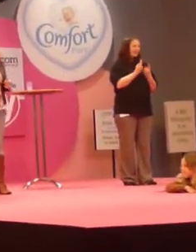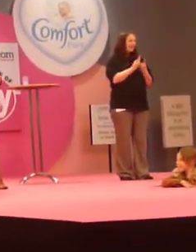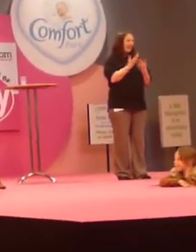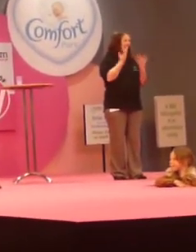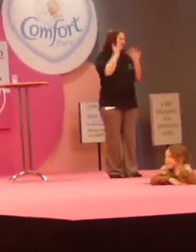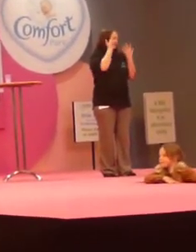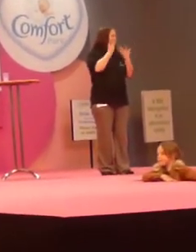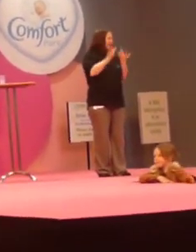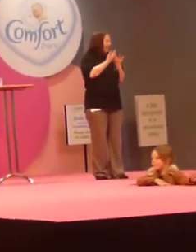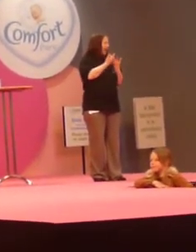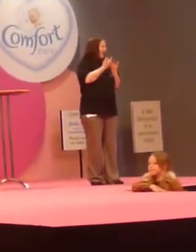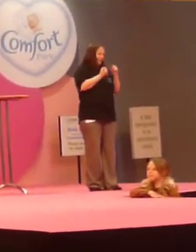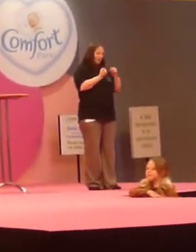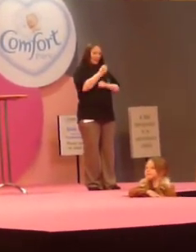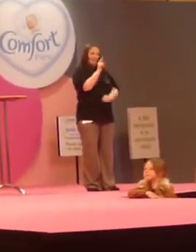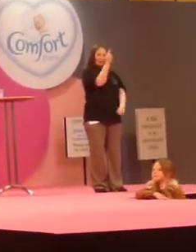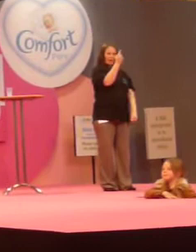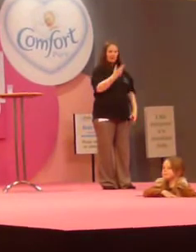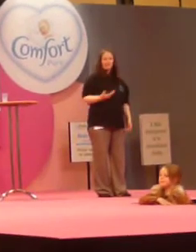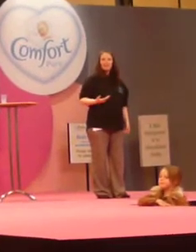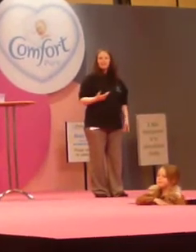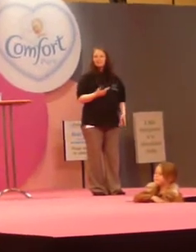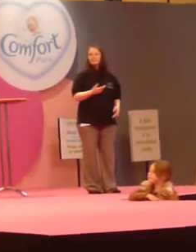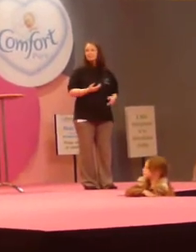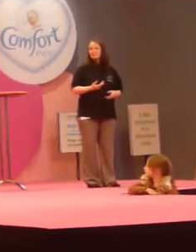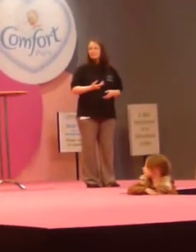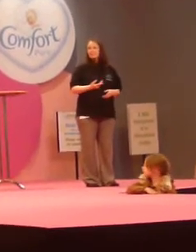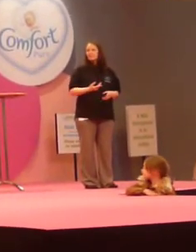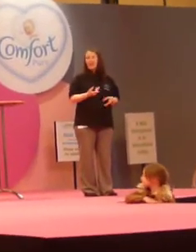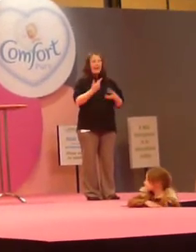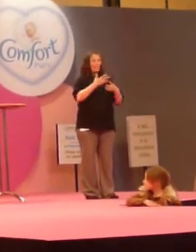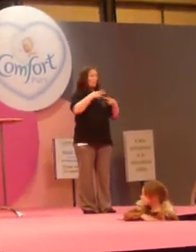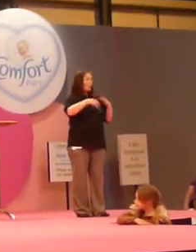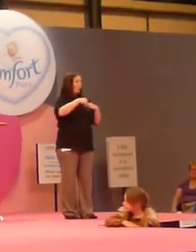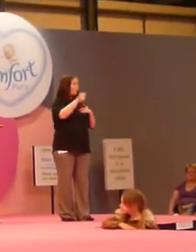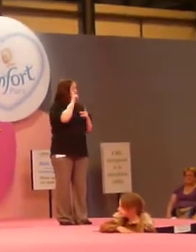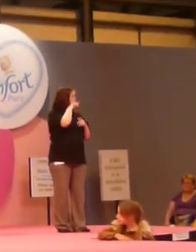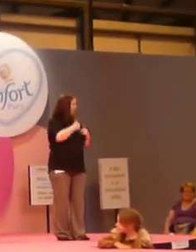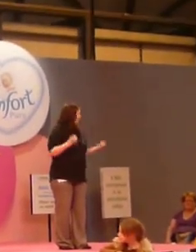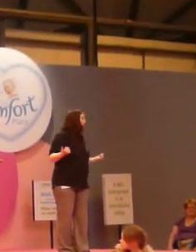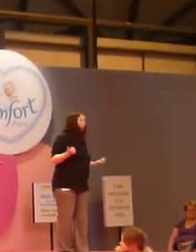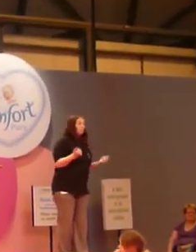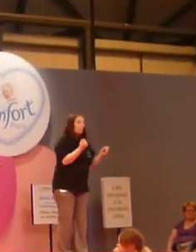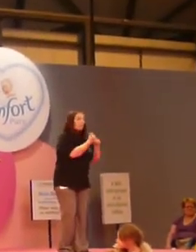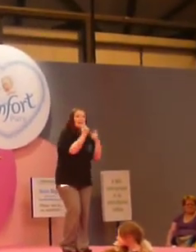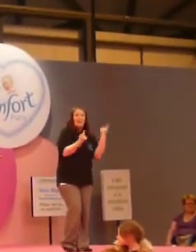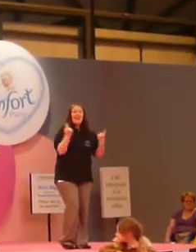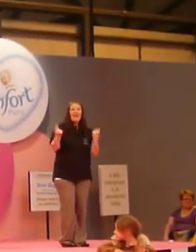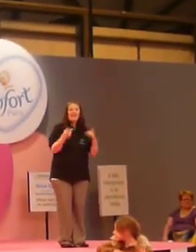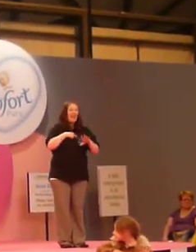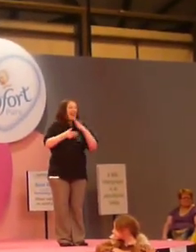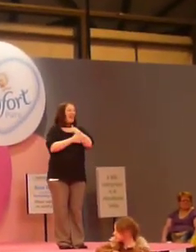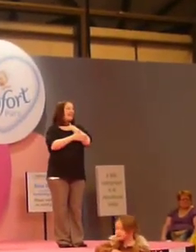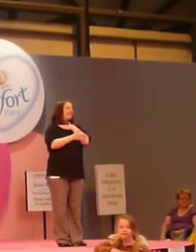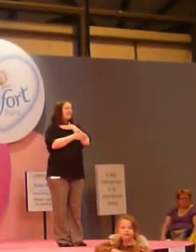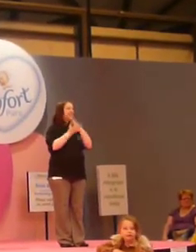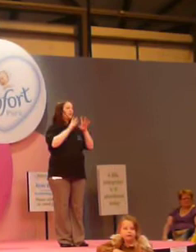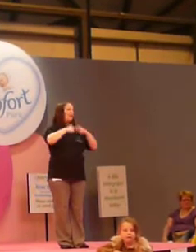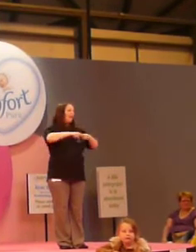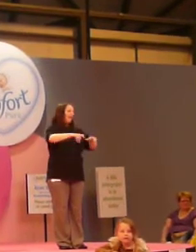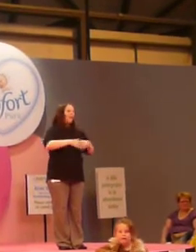do prototype. So that idea. By the way, if you feel like pinching these ideas, feel free. I was just too lazy to follow through